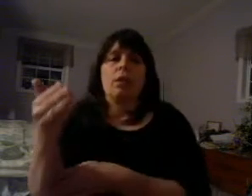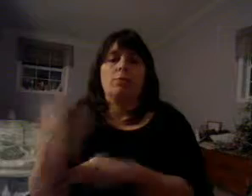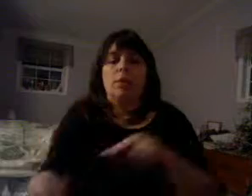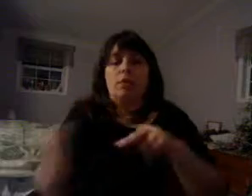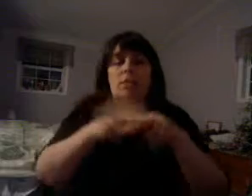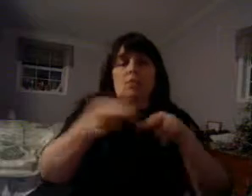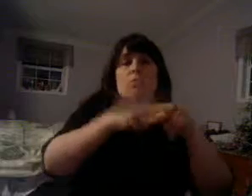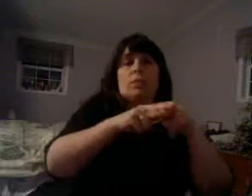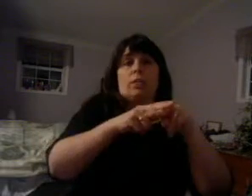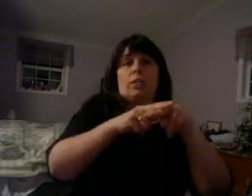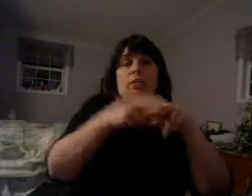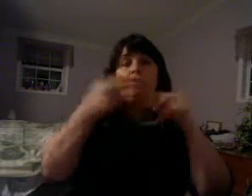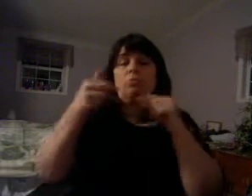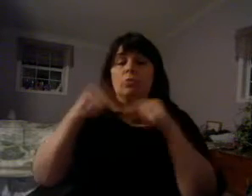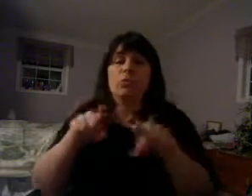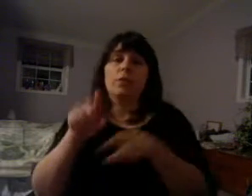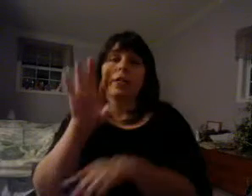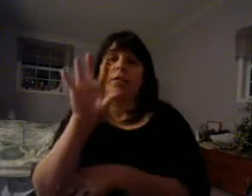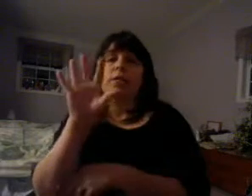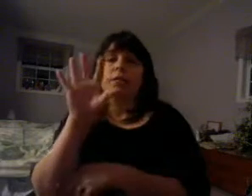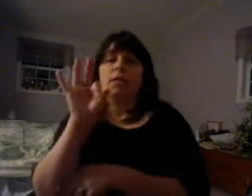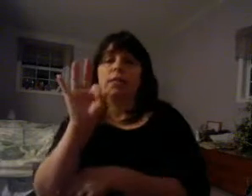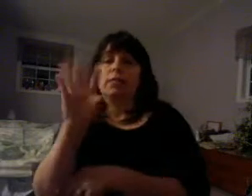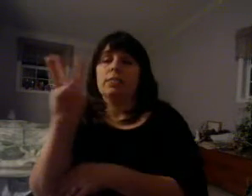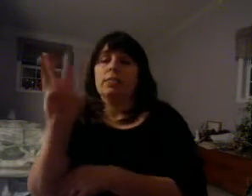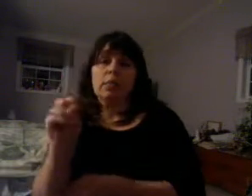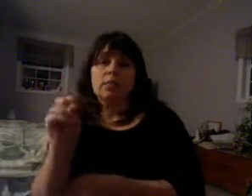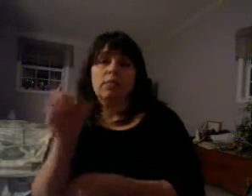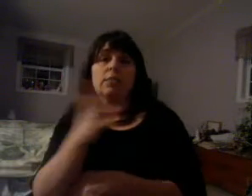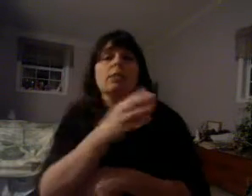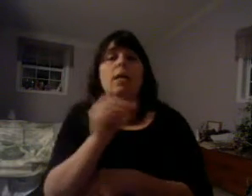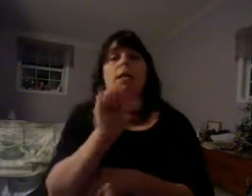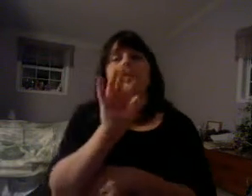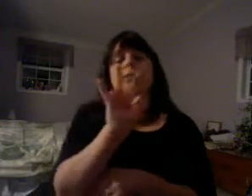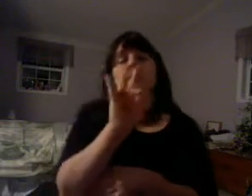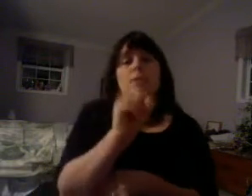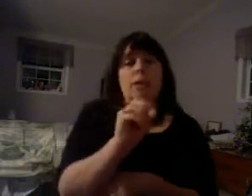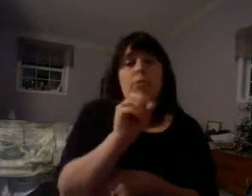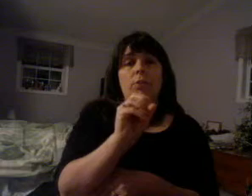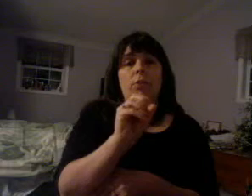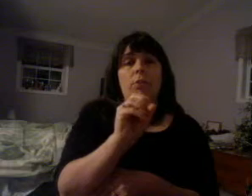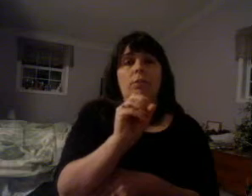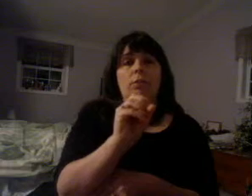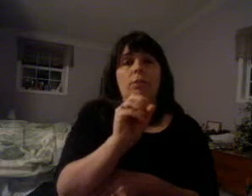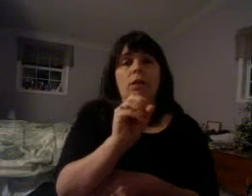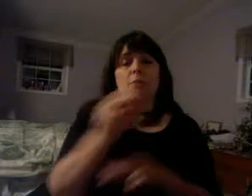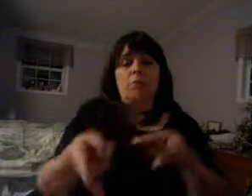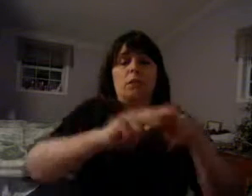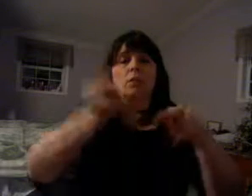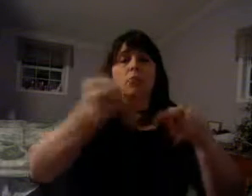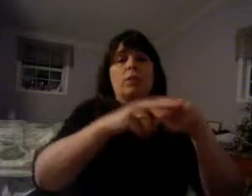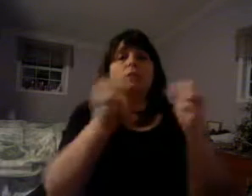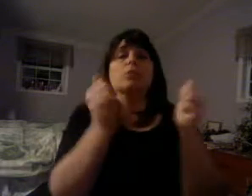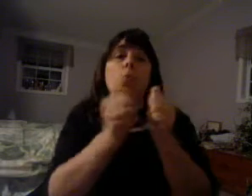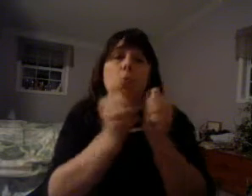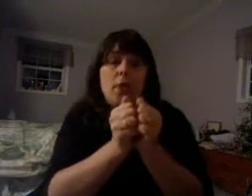then in the 1970s in homicides that was strictly due to firearms use. It is significantly easier to kill somebody with